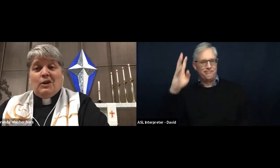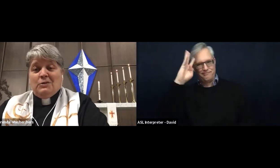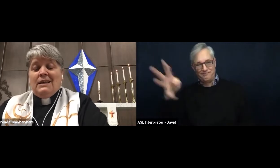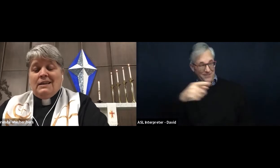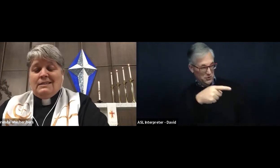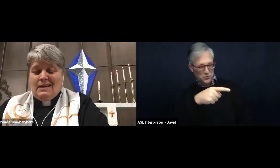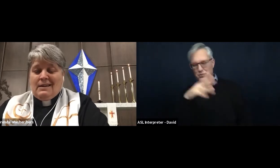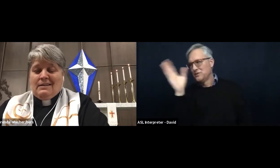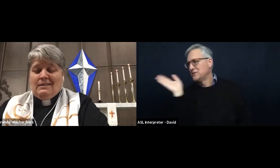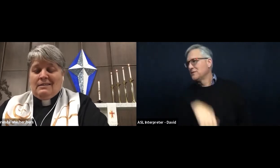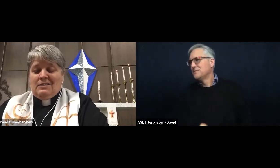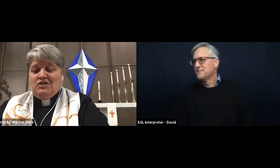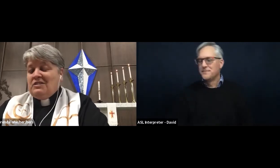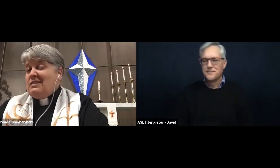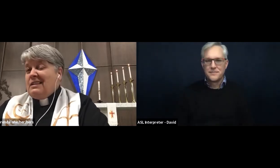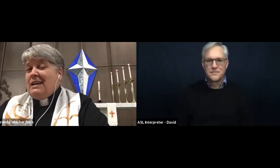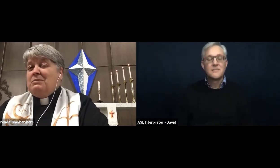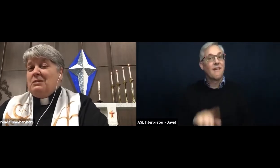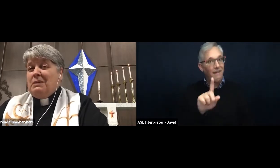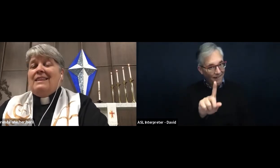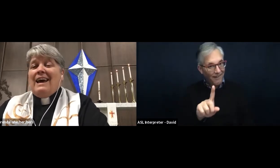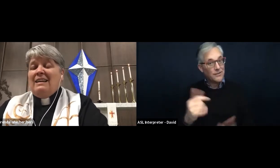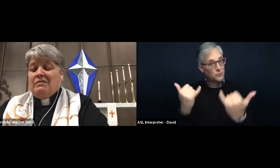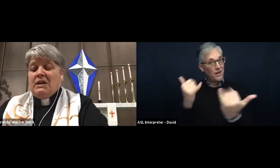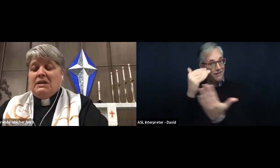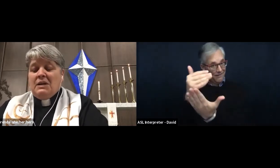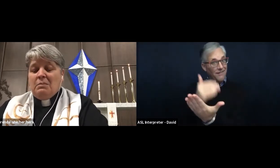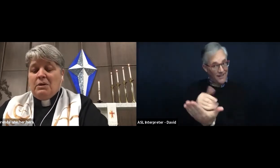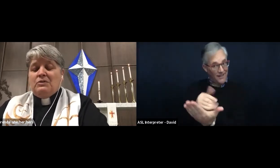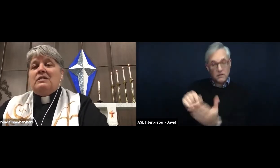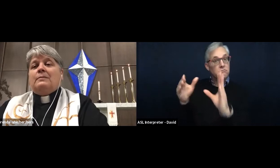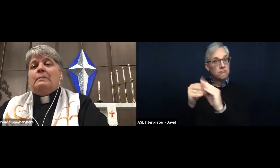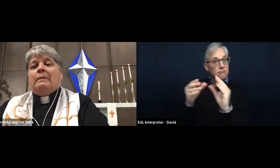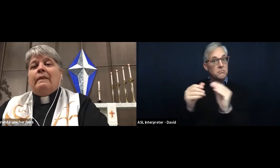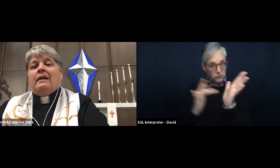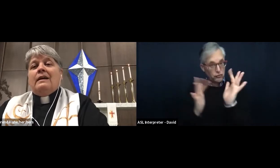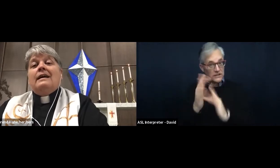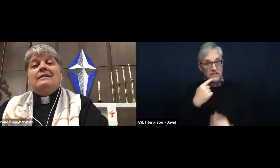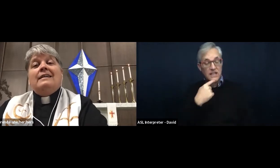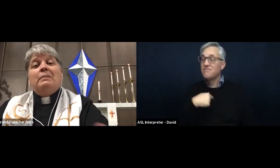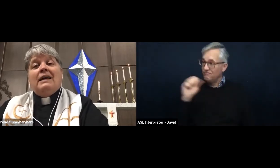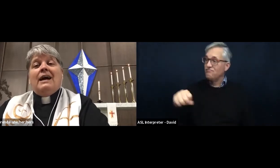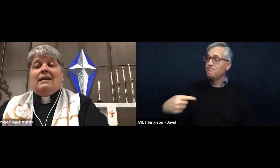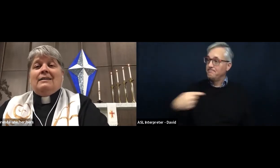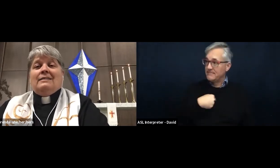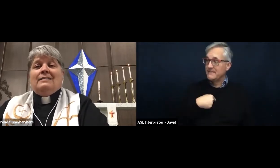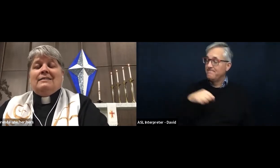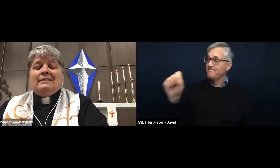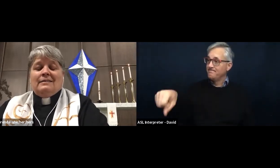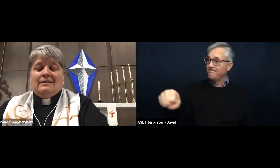Yet in our reading today, Jesus claims to be that very person, sent by